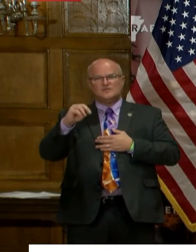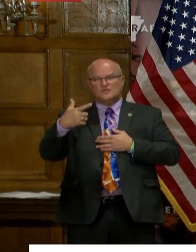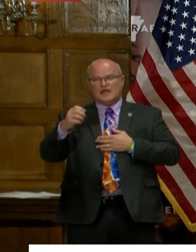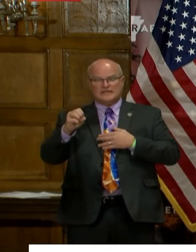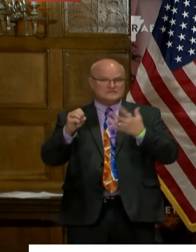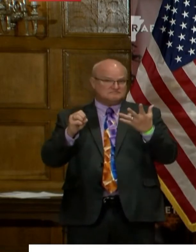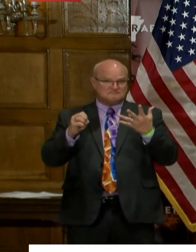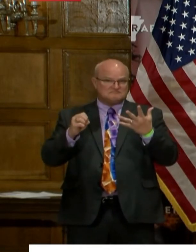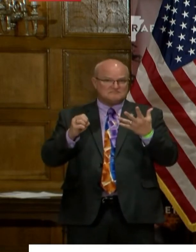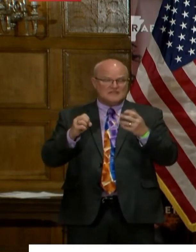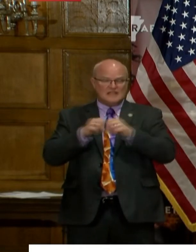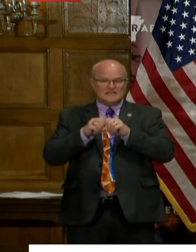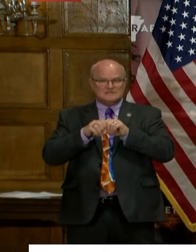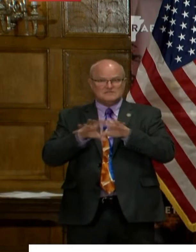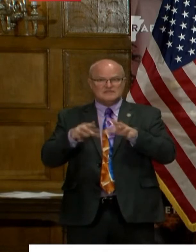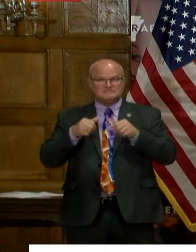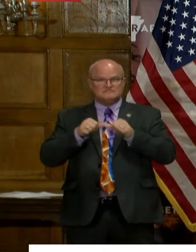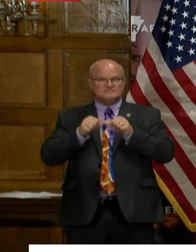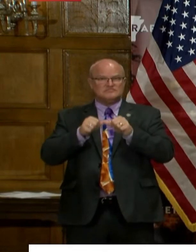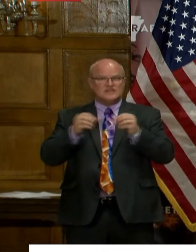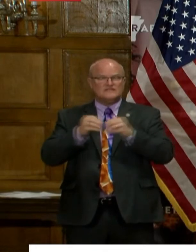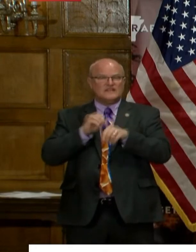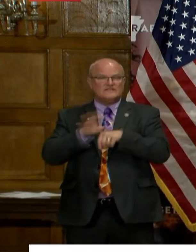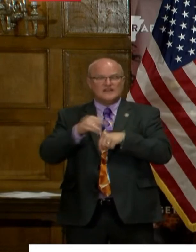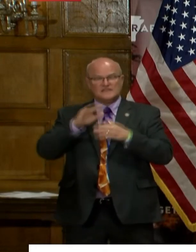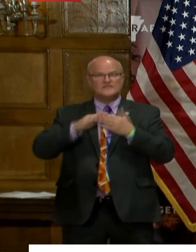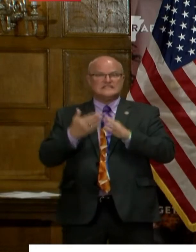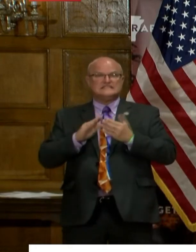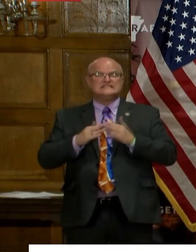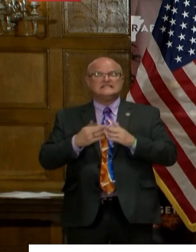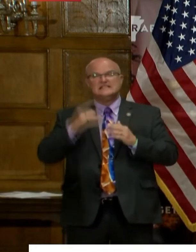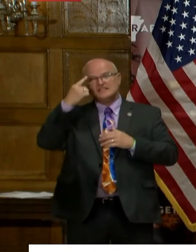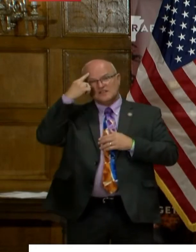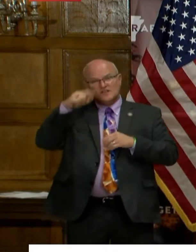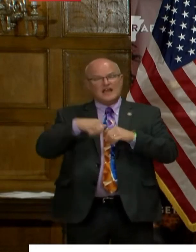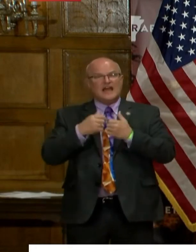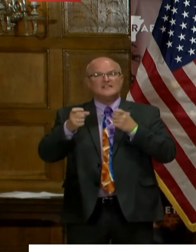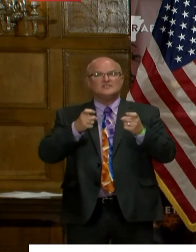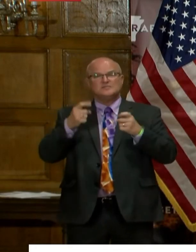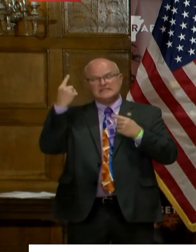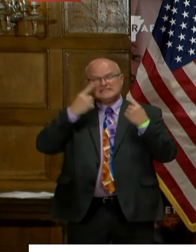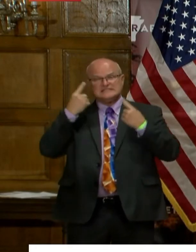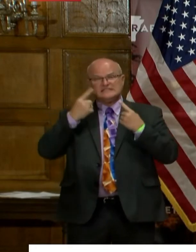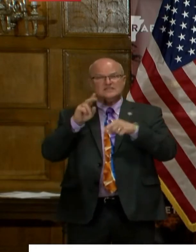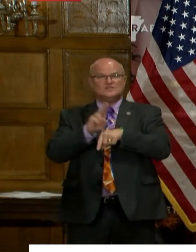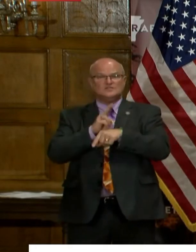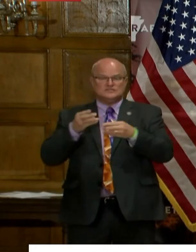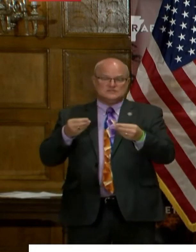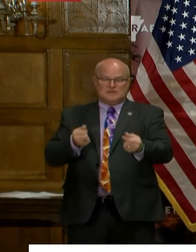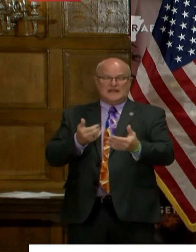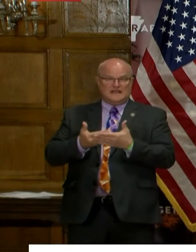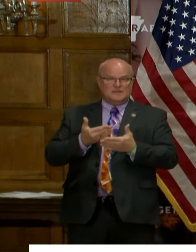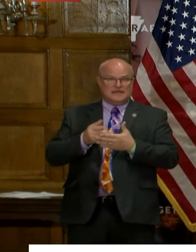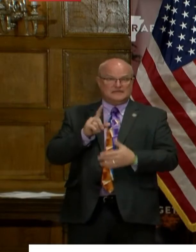the pandemic kind of goes on, if you have any advice for those cities for how they should consider, I guess, spending that